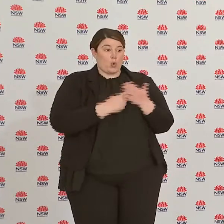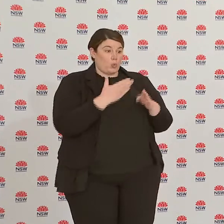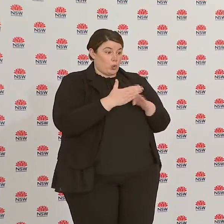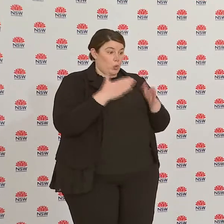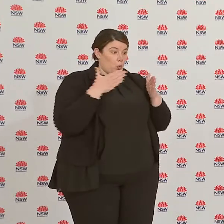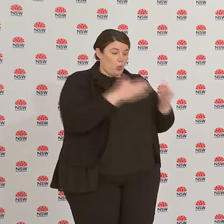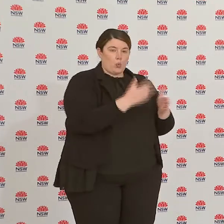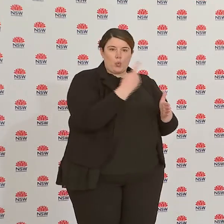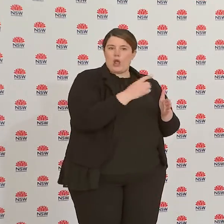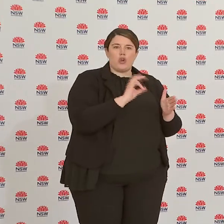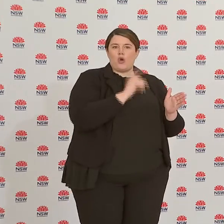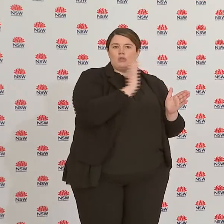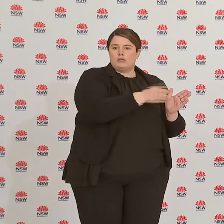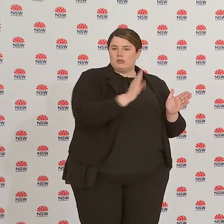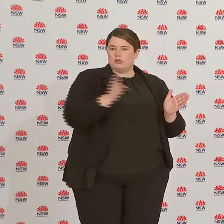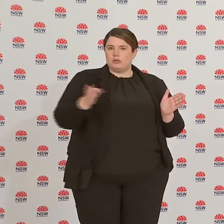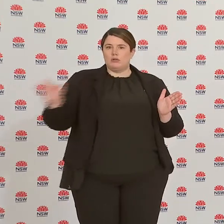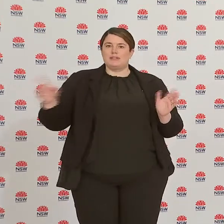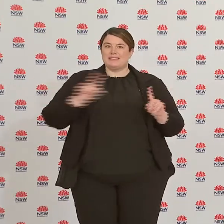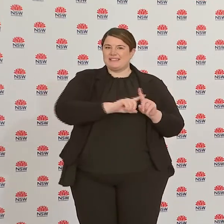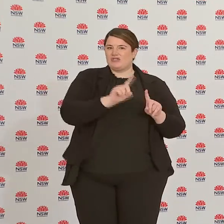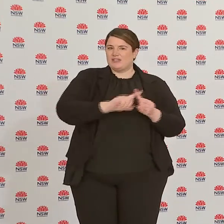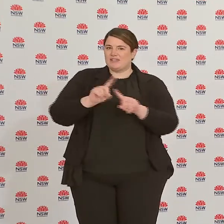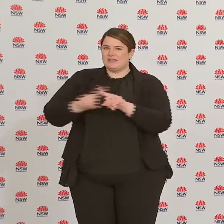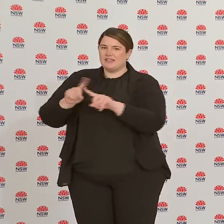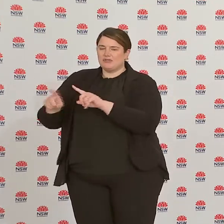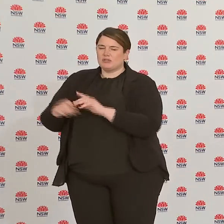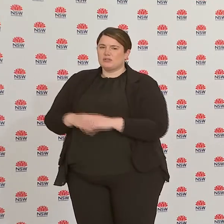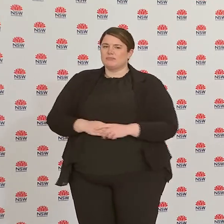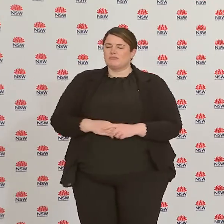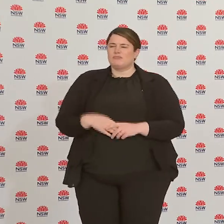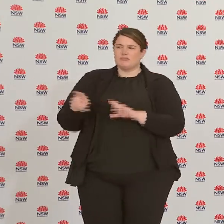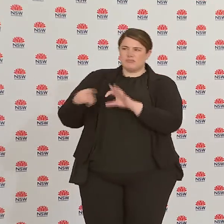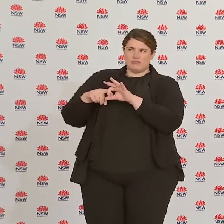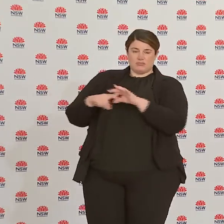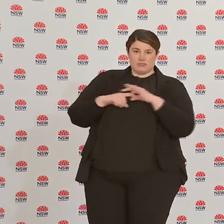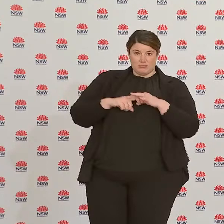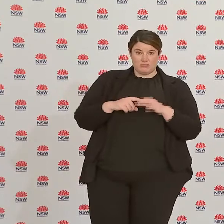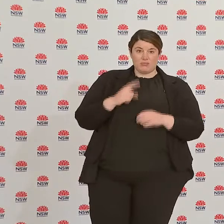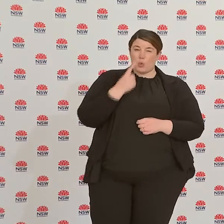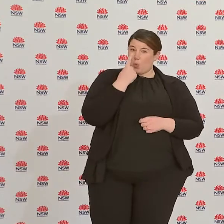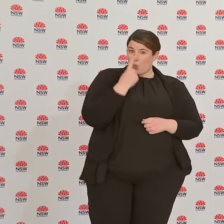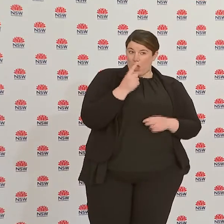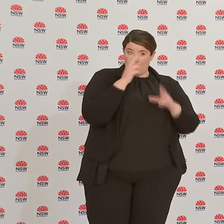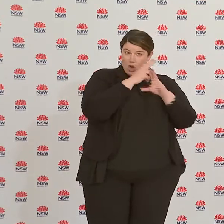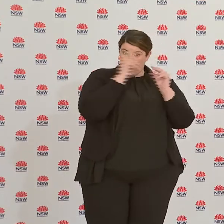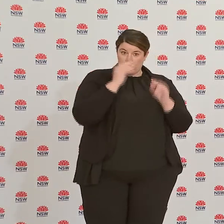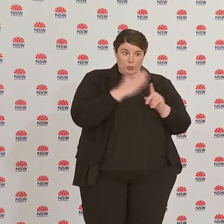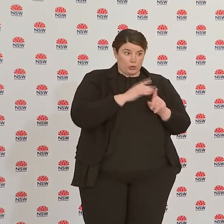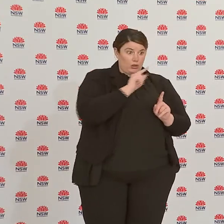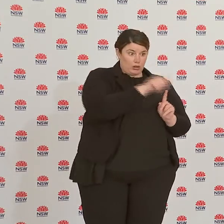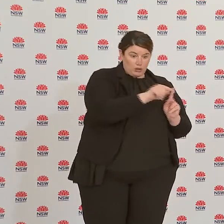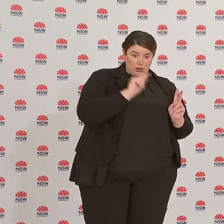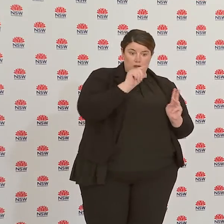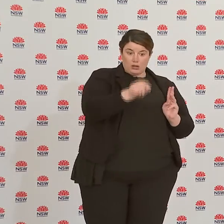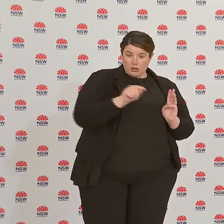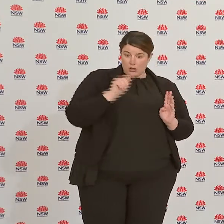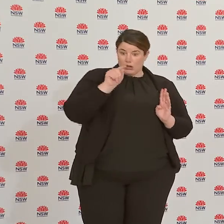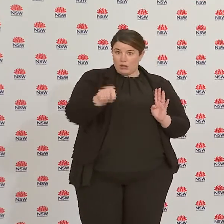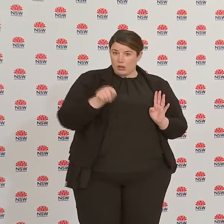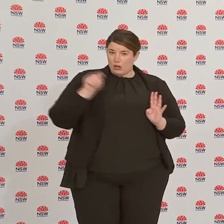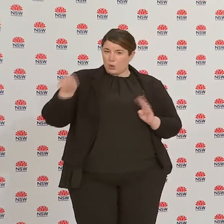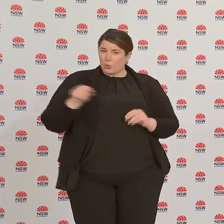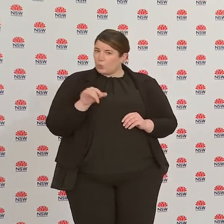across multiple aged care facilities. Sorry, I'm going to clarify that, if I may. So one nurse worked across multiple facilities. Which ones?